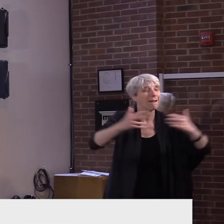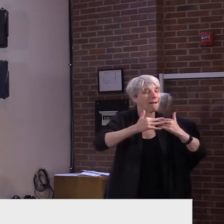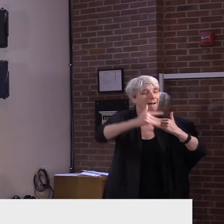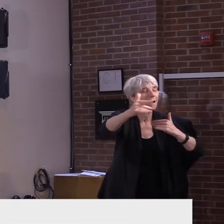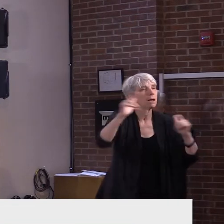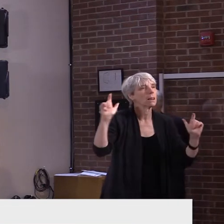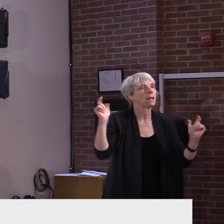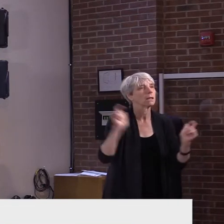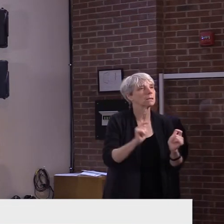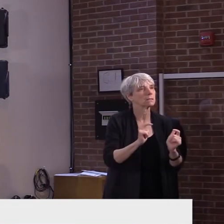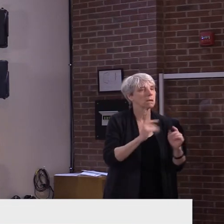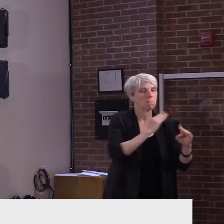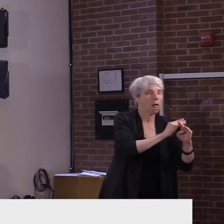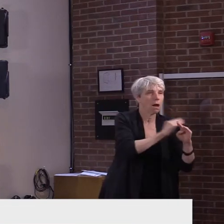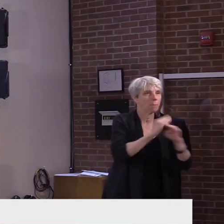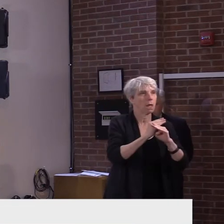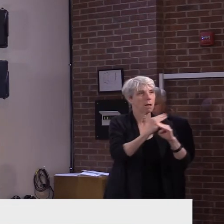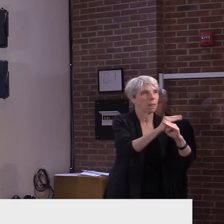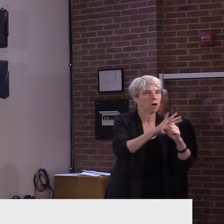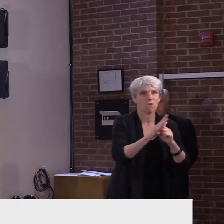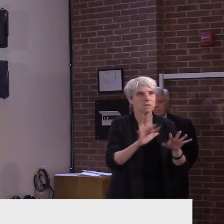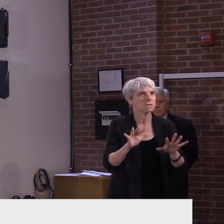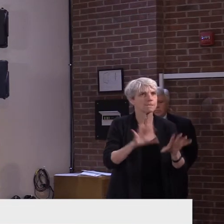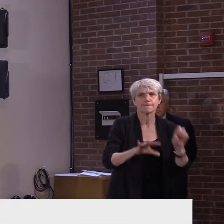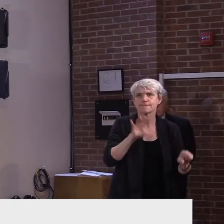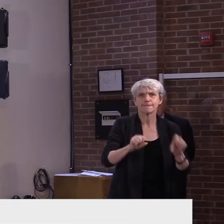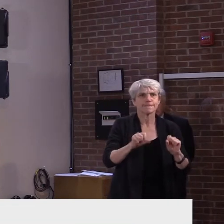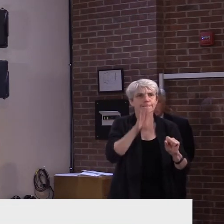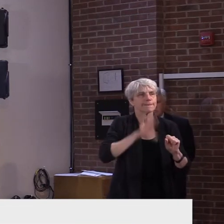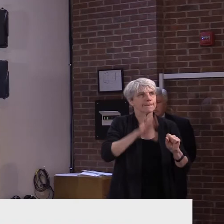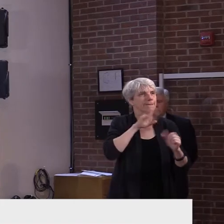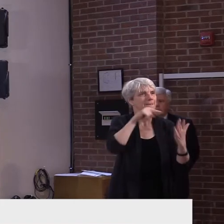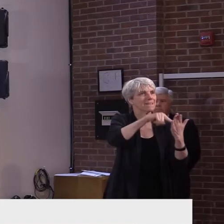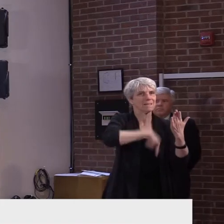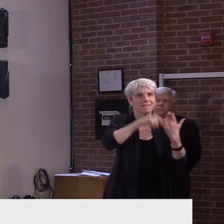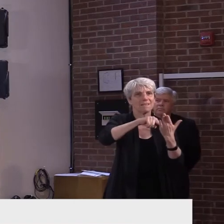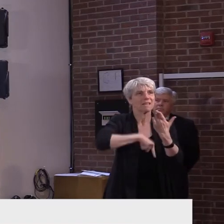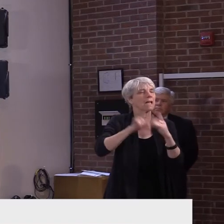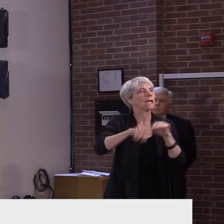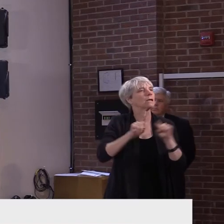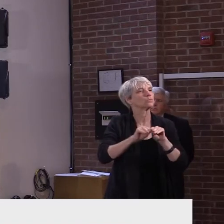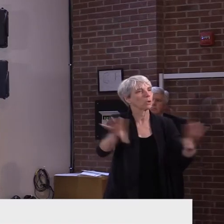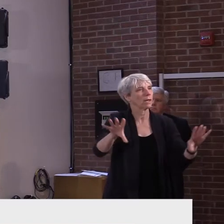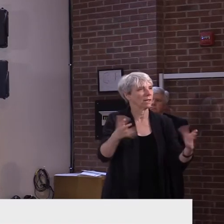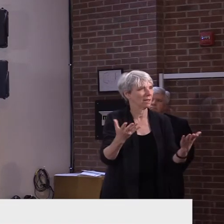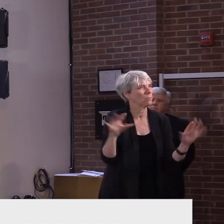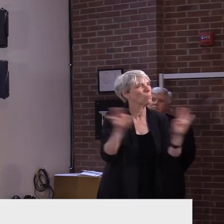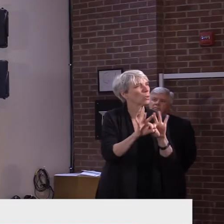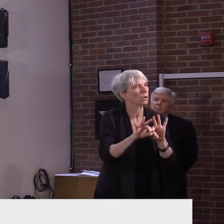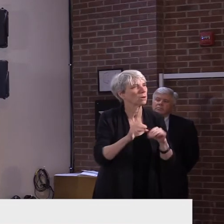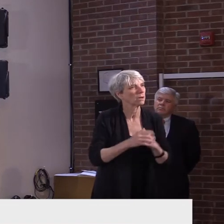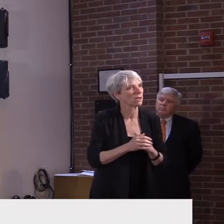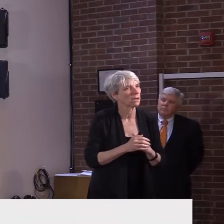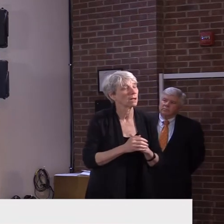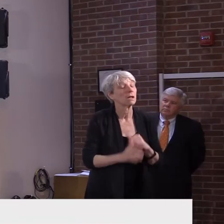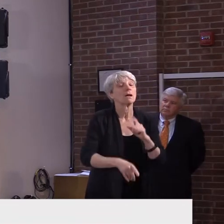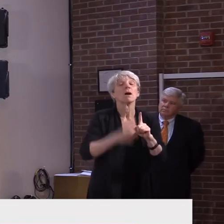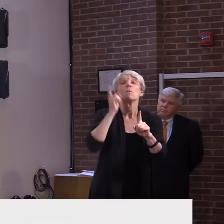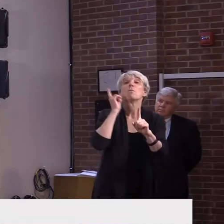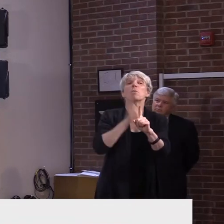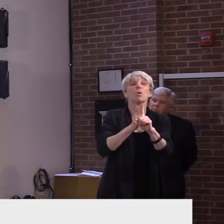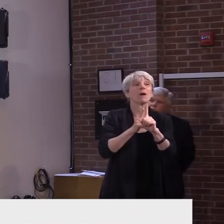it continues looking for any chance it can to spread from person to person. The take-home message is